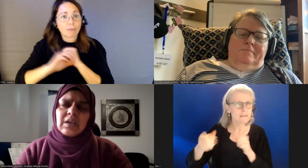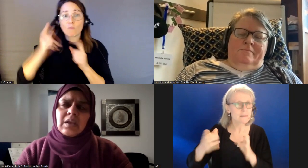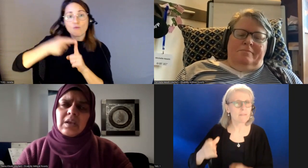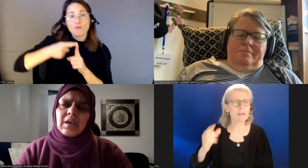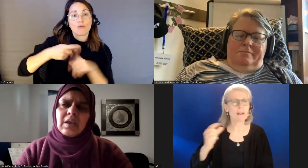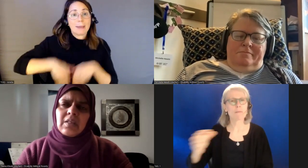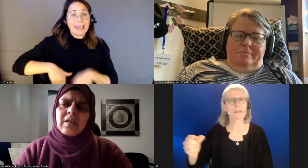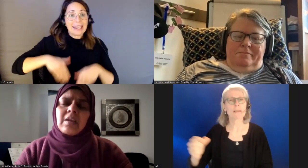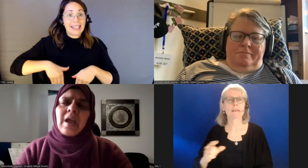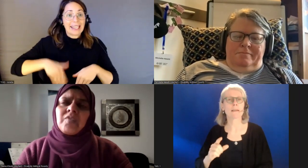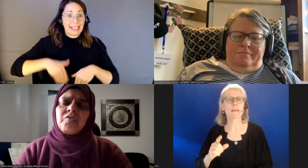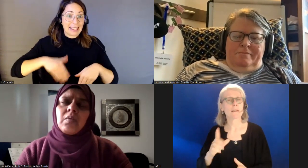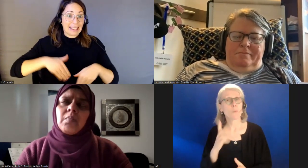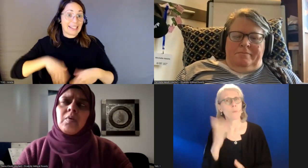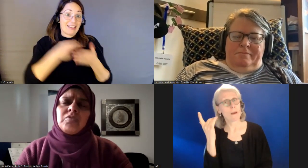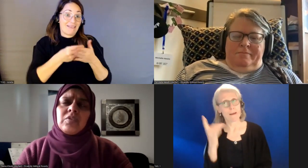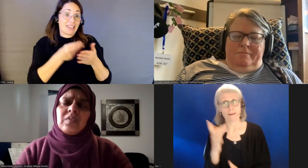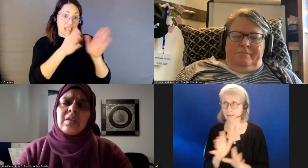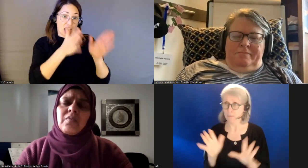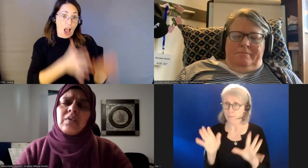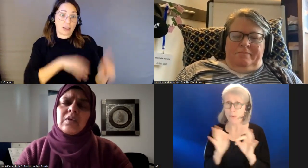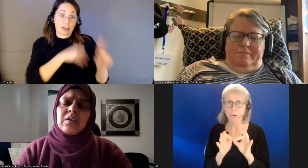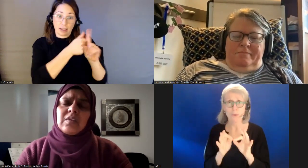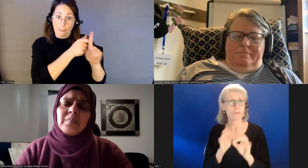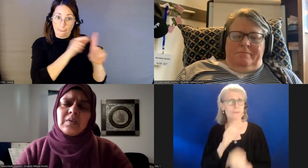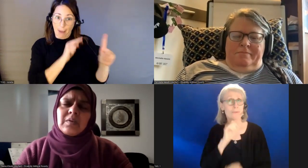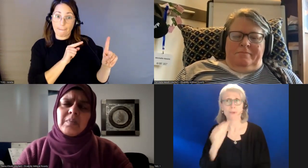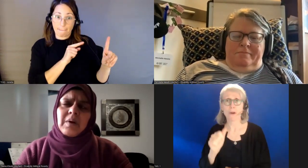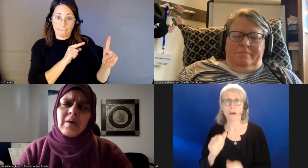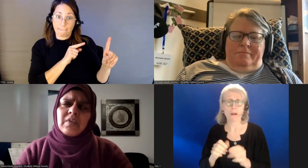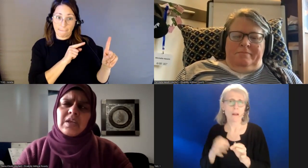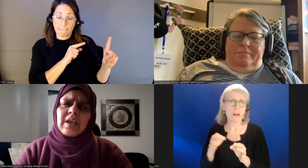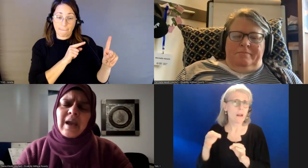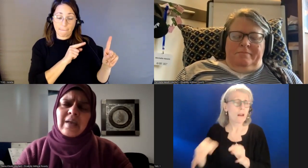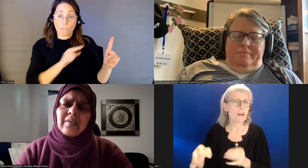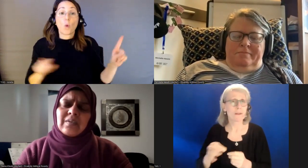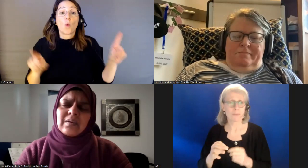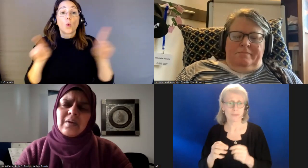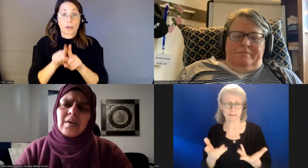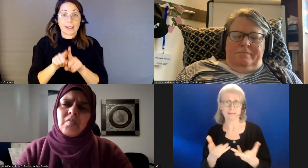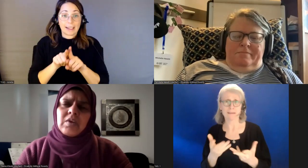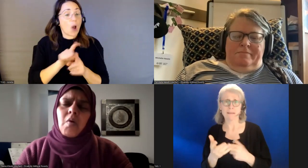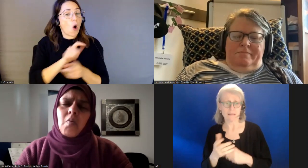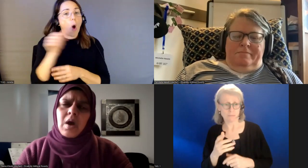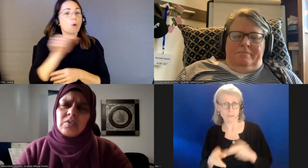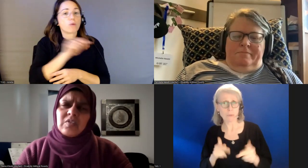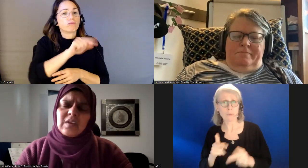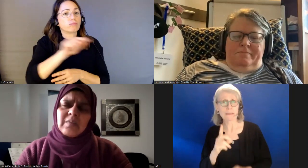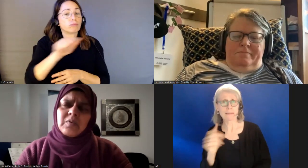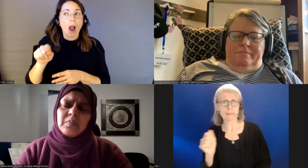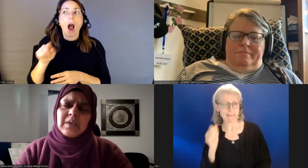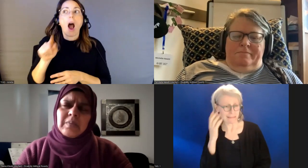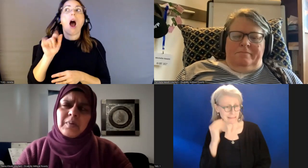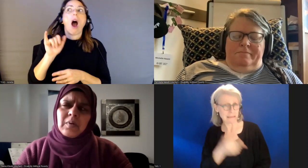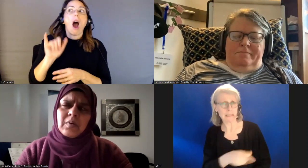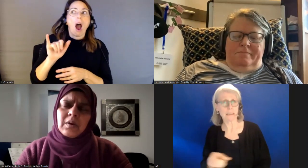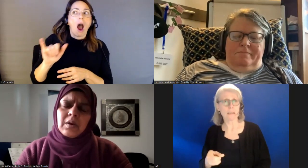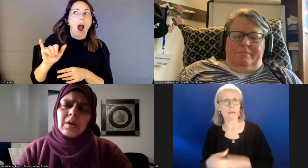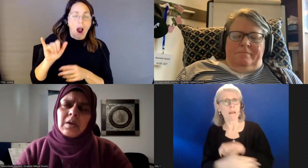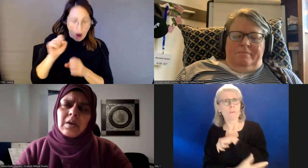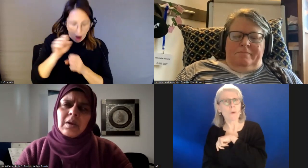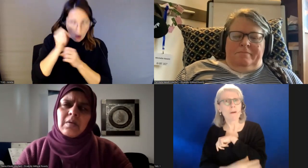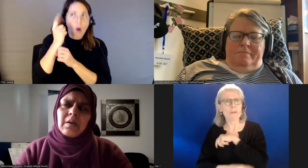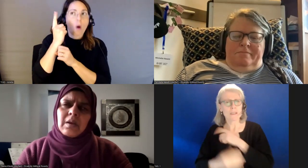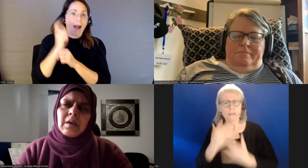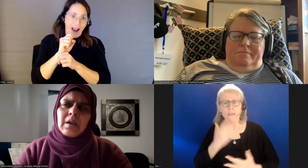urgency, the national emergency that we see disability poverty as. We don't want disabled people